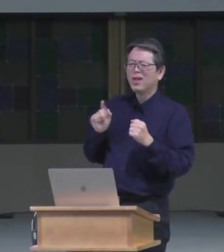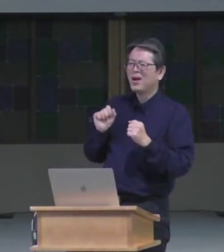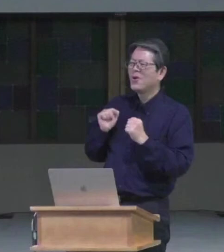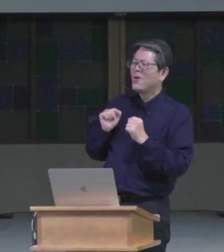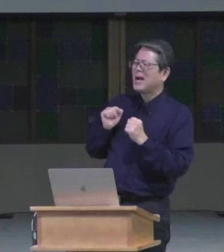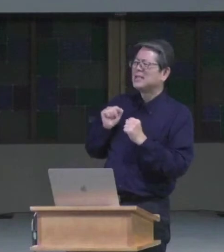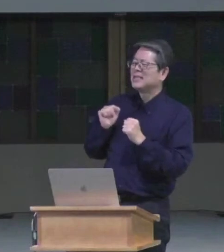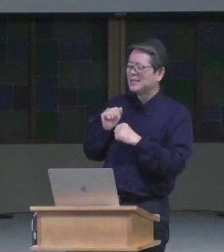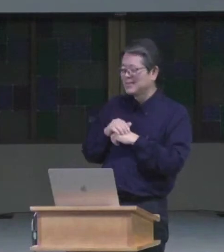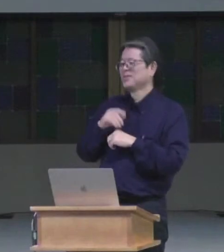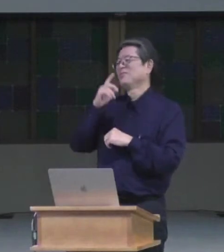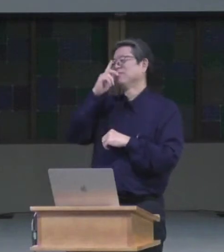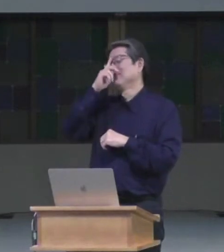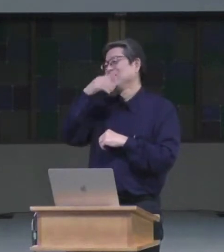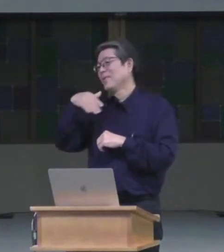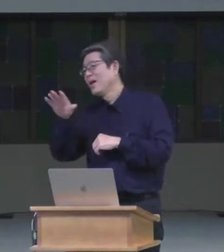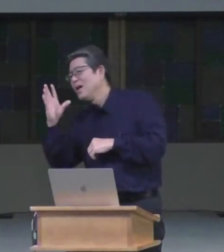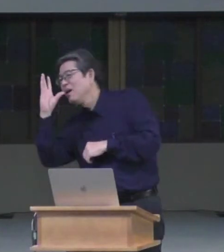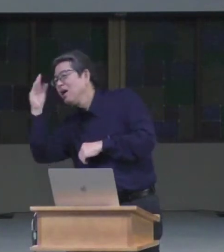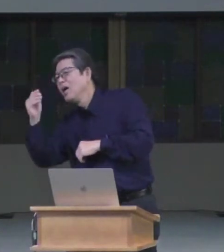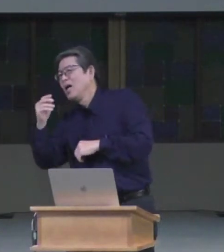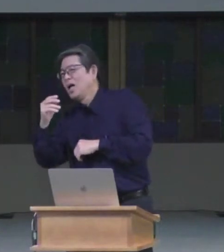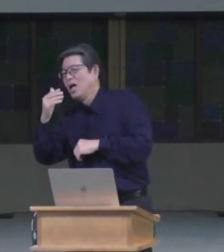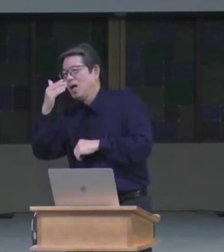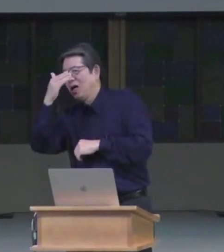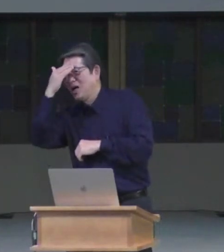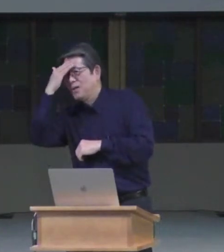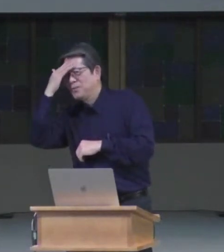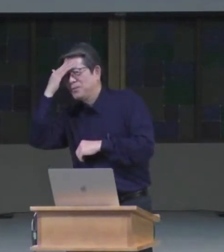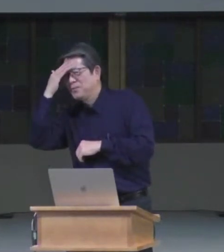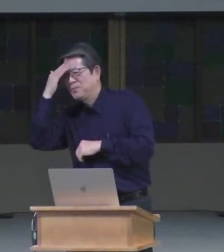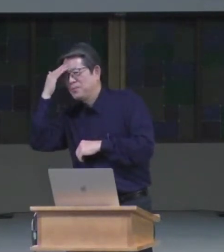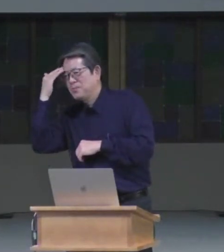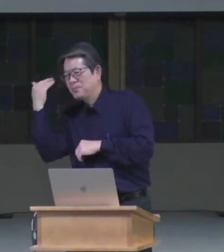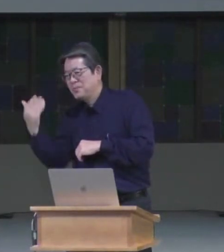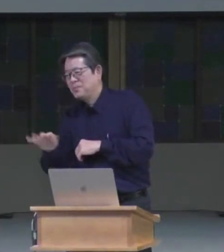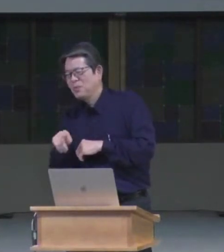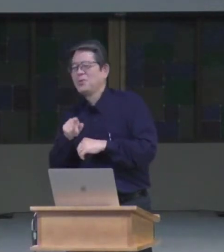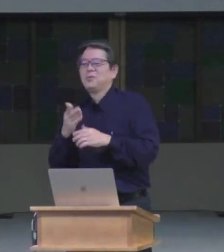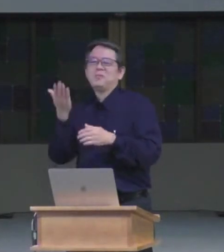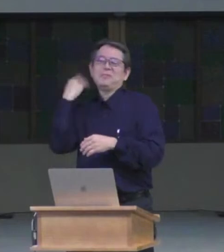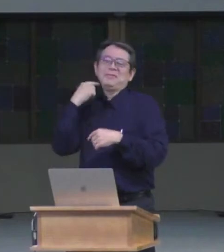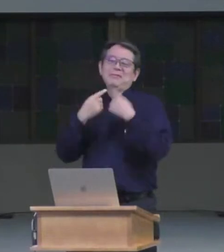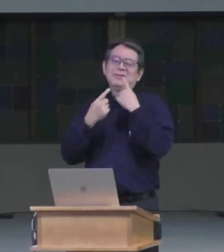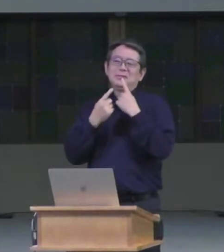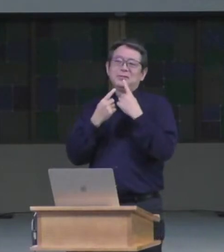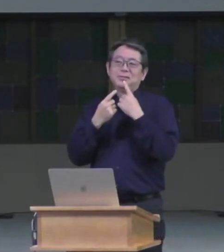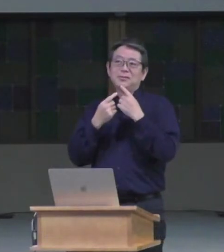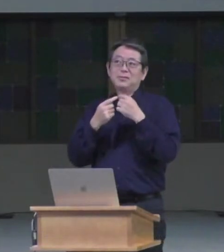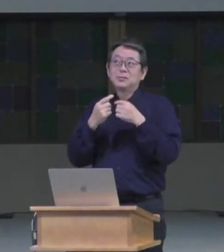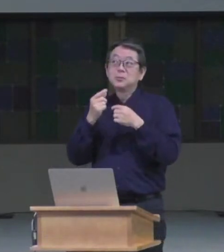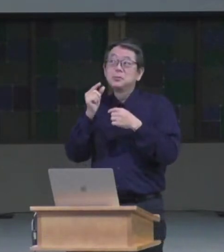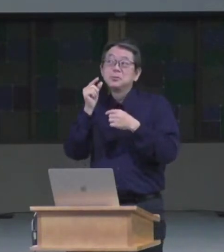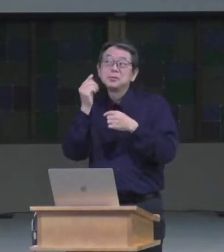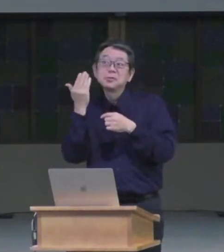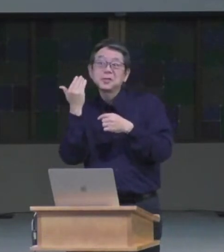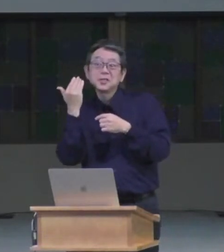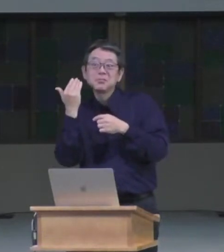that? It was really frightening. And then they left, and it was like, oh, okay. And I remember those